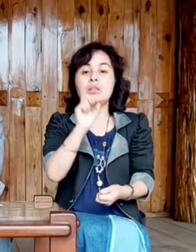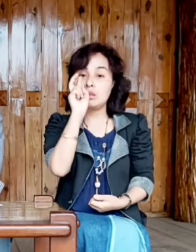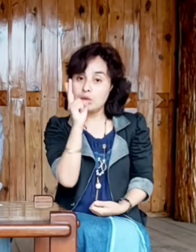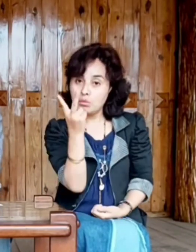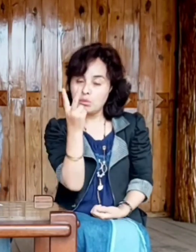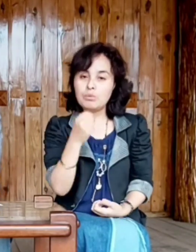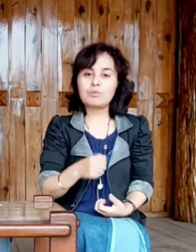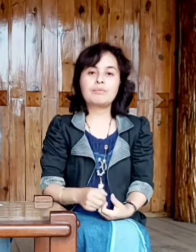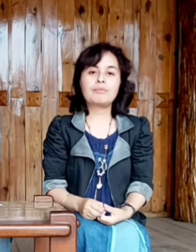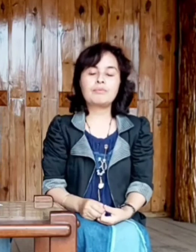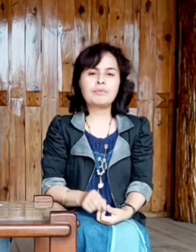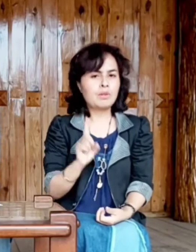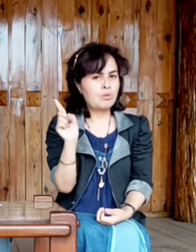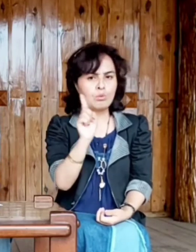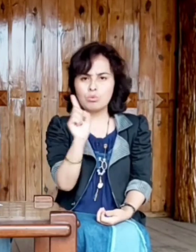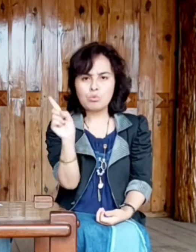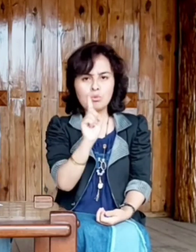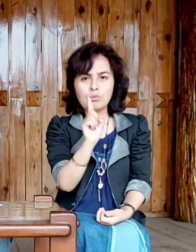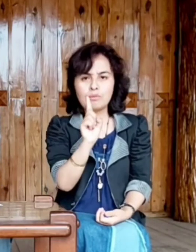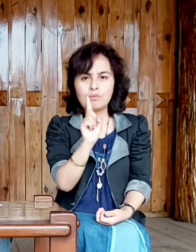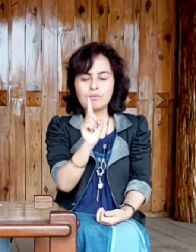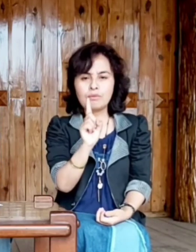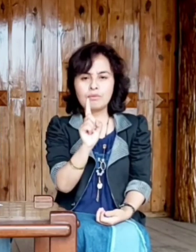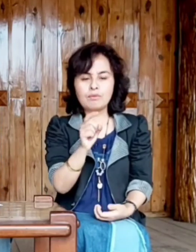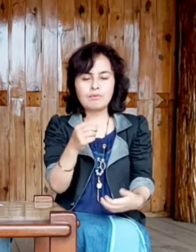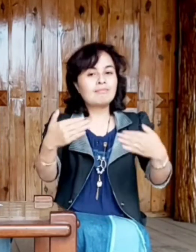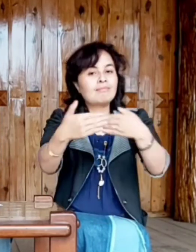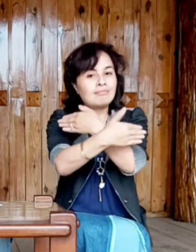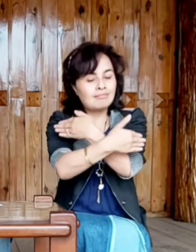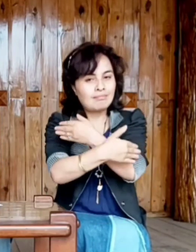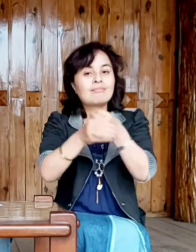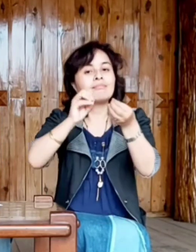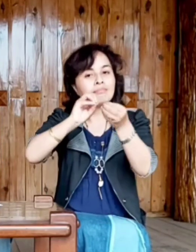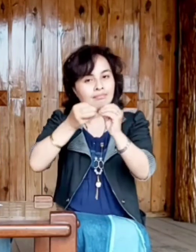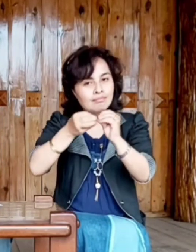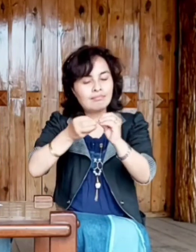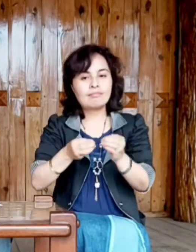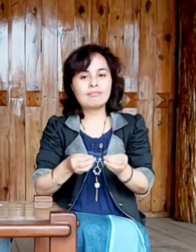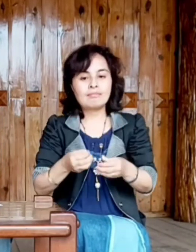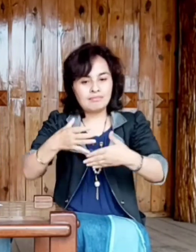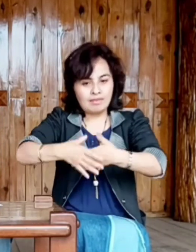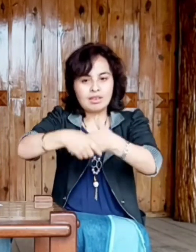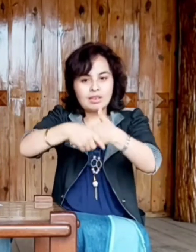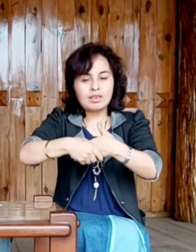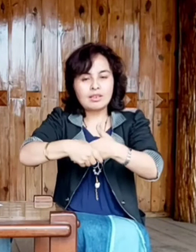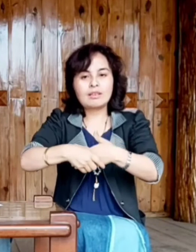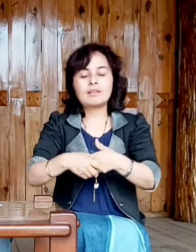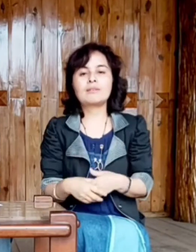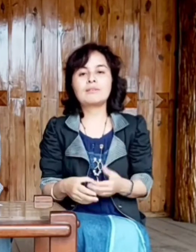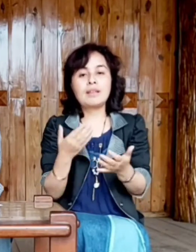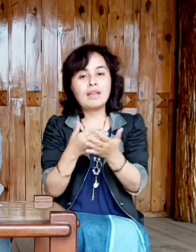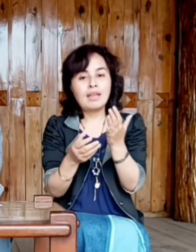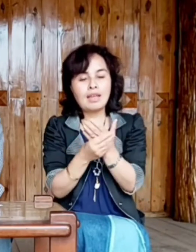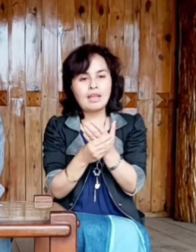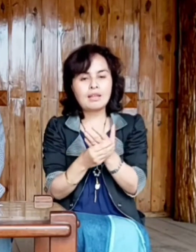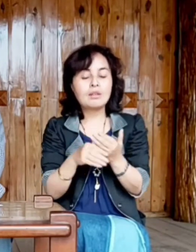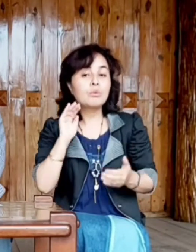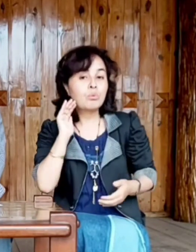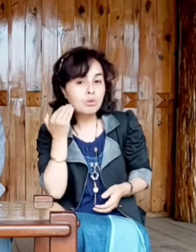2, don't hug, kiss and shake hands